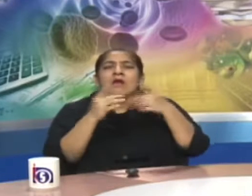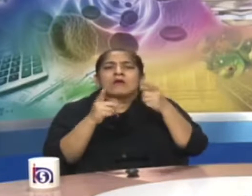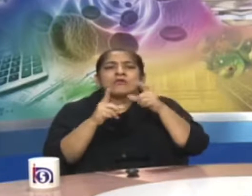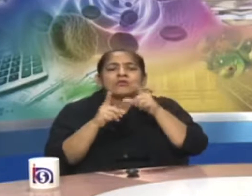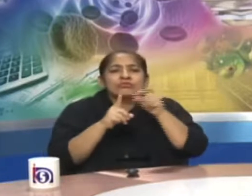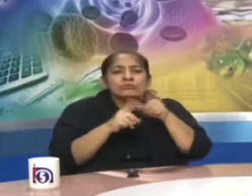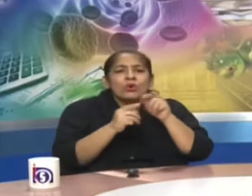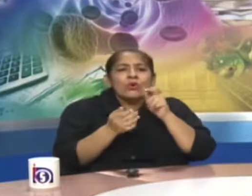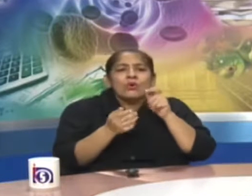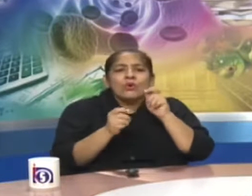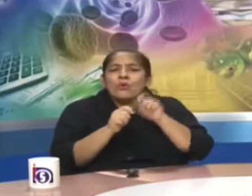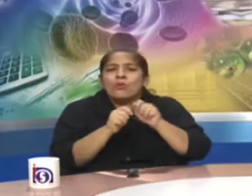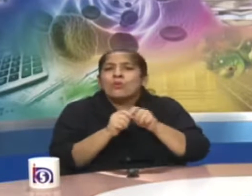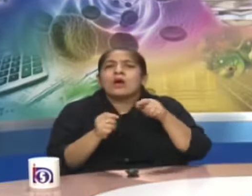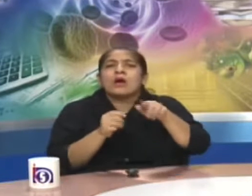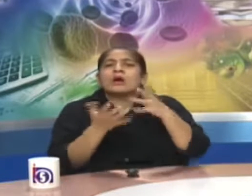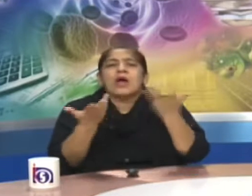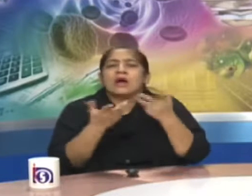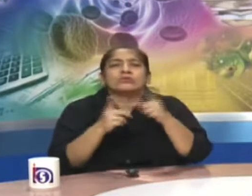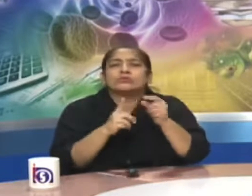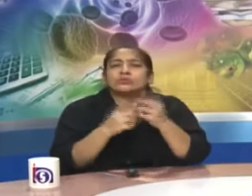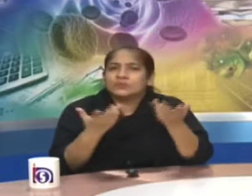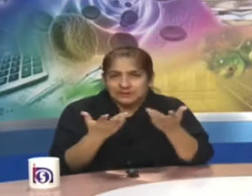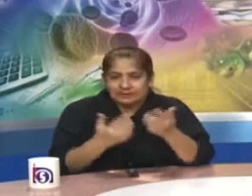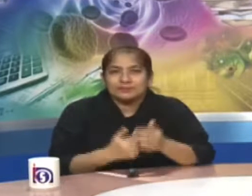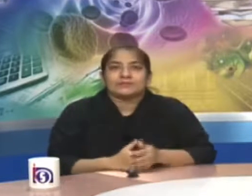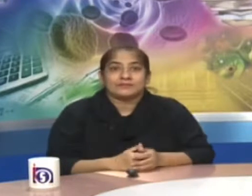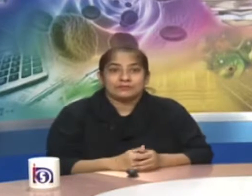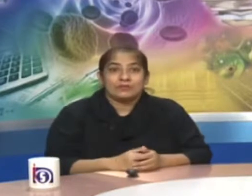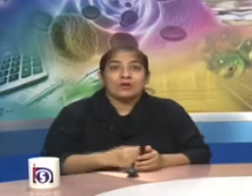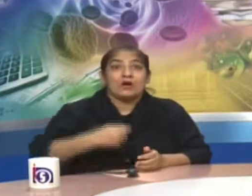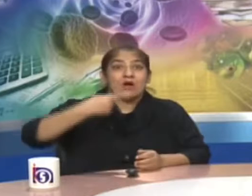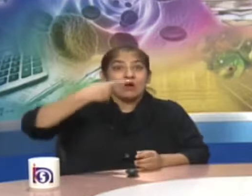Let's now understand the role of SEBI,